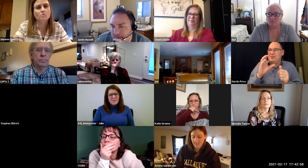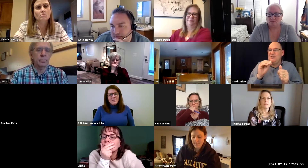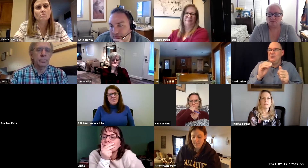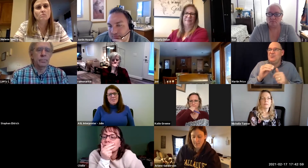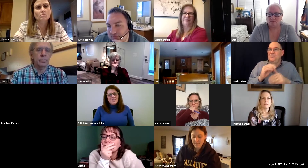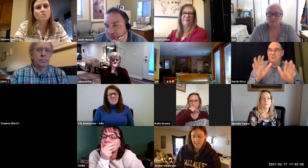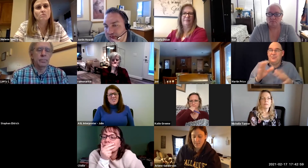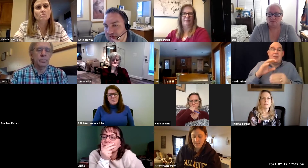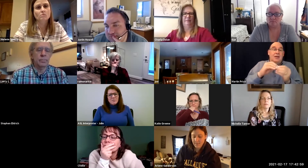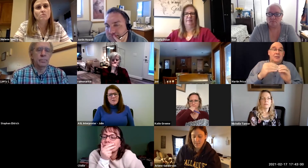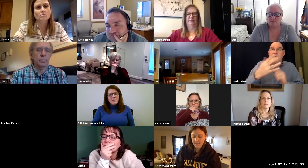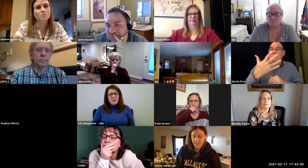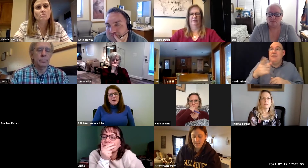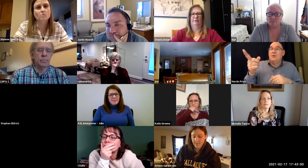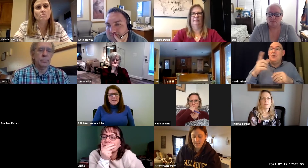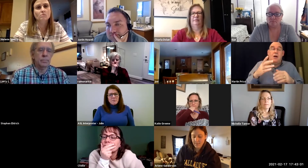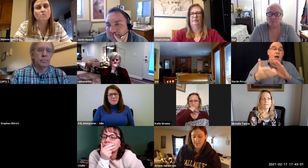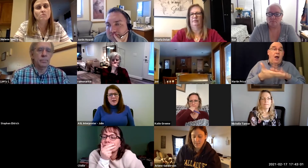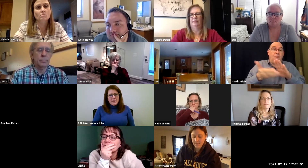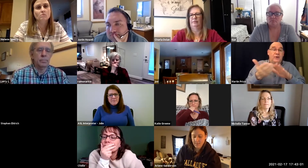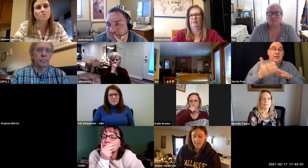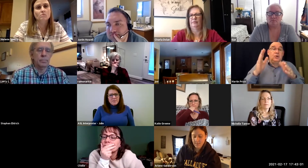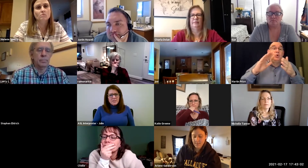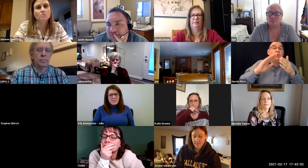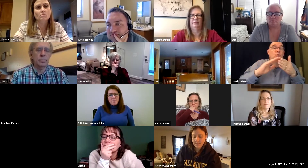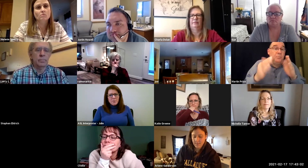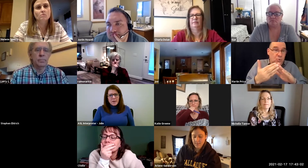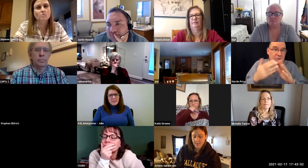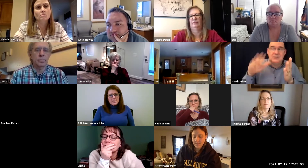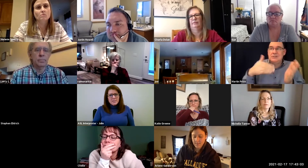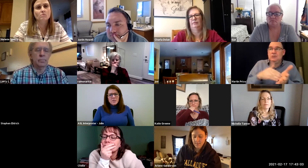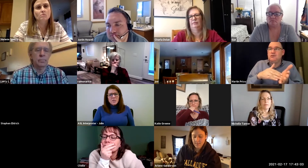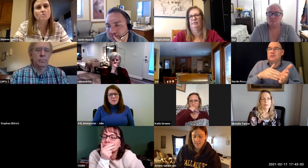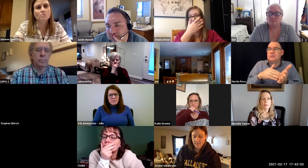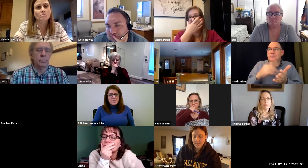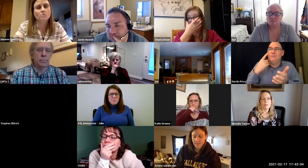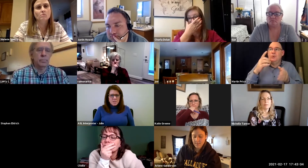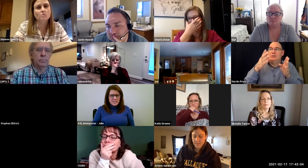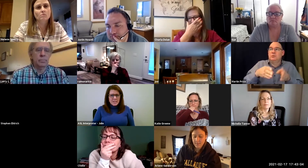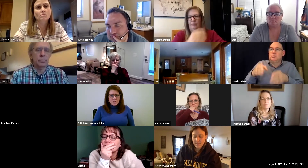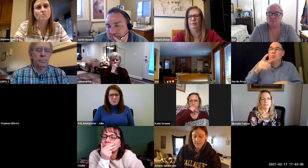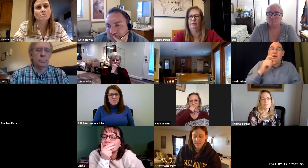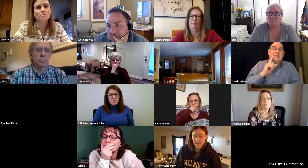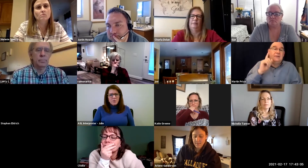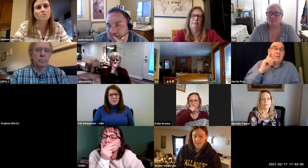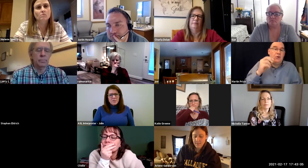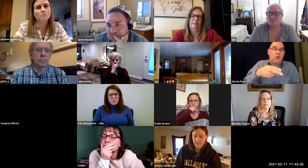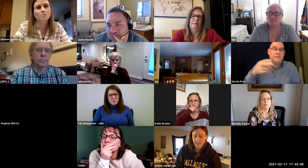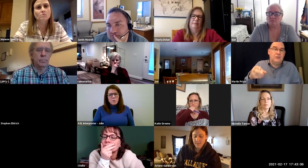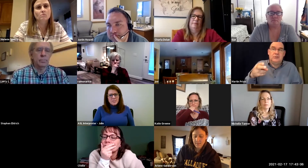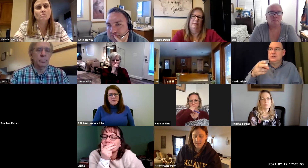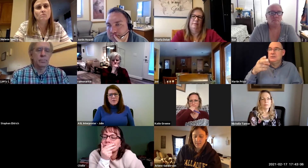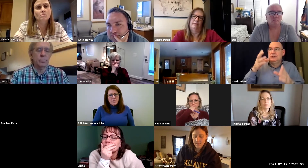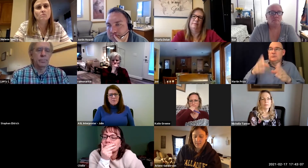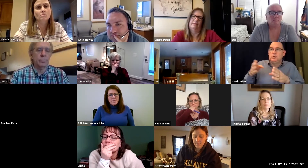do. So, and then number 5 says operate the community center for